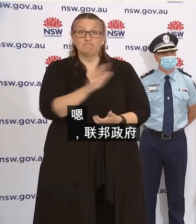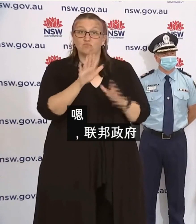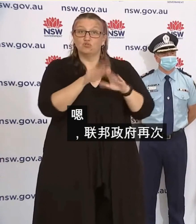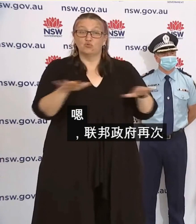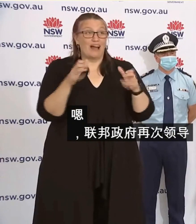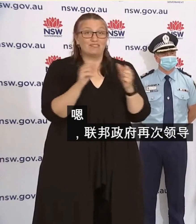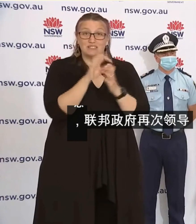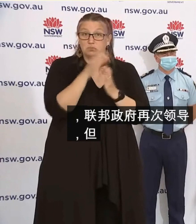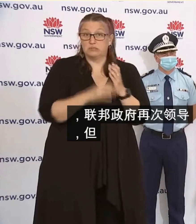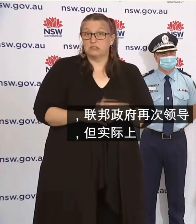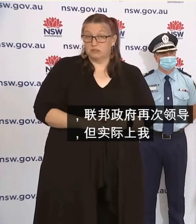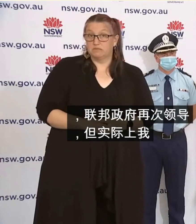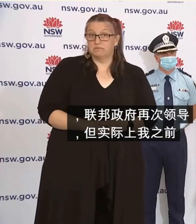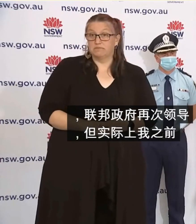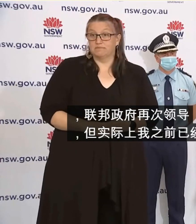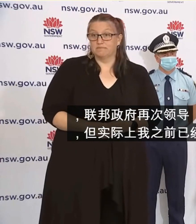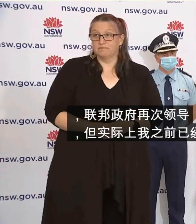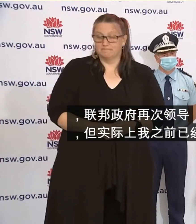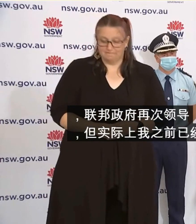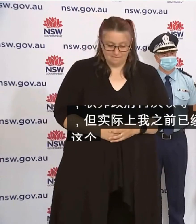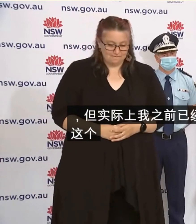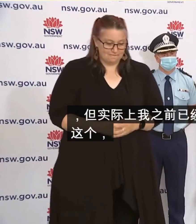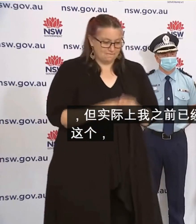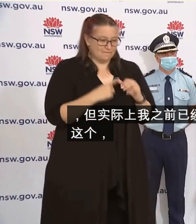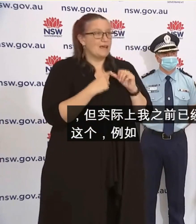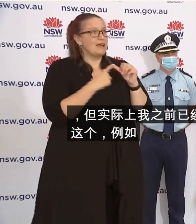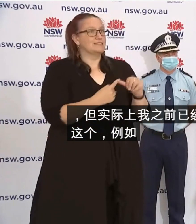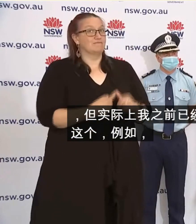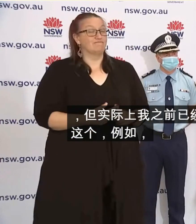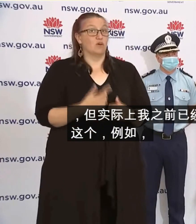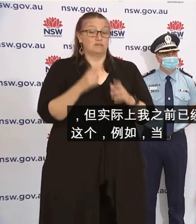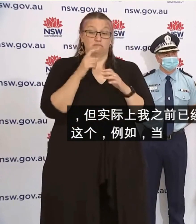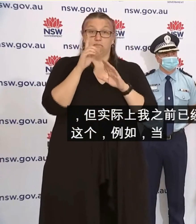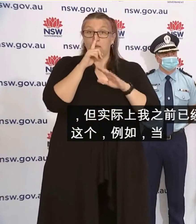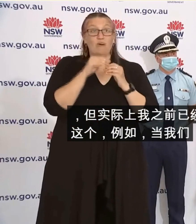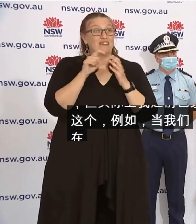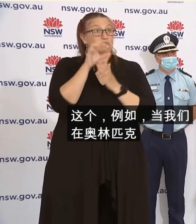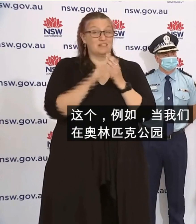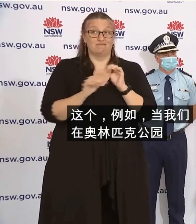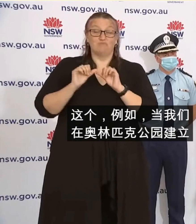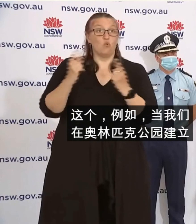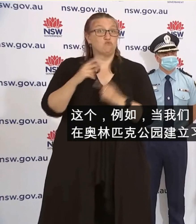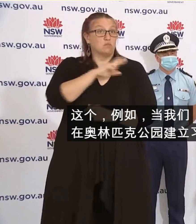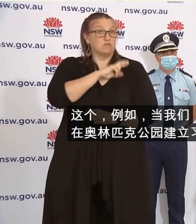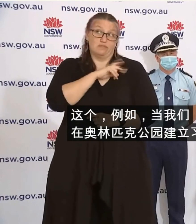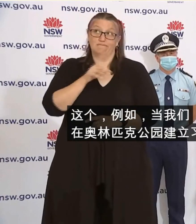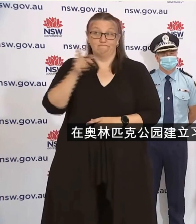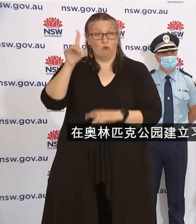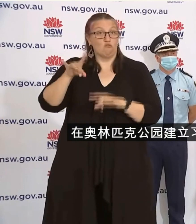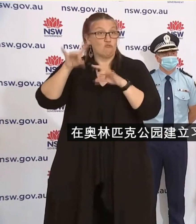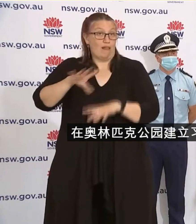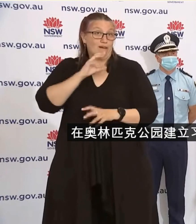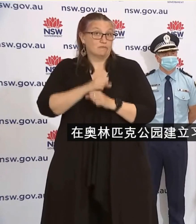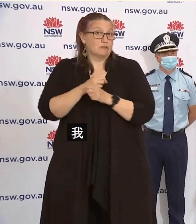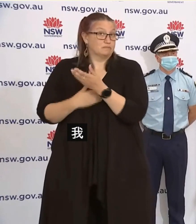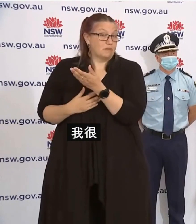Again, the federal government was leading that, but I have actually talked about this before, that, for example, when we established the hub at Sydney Olympic